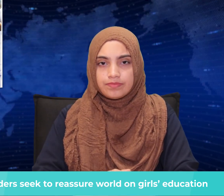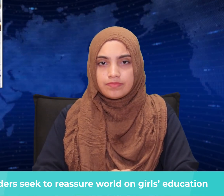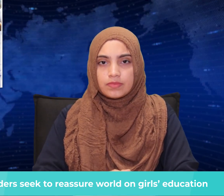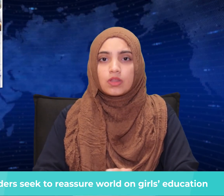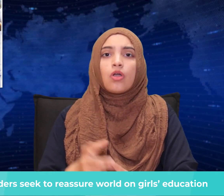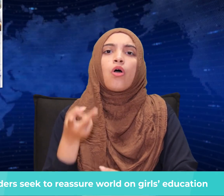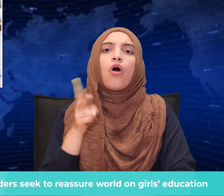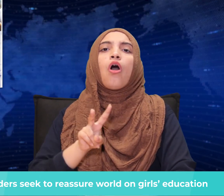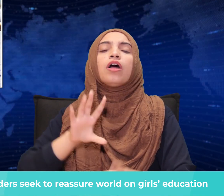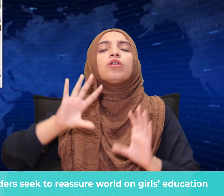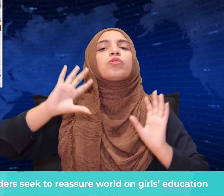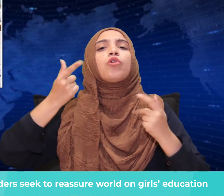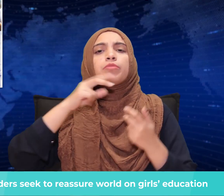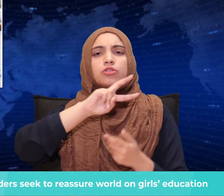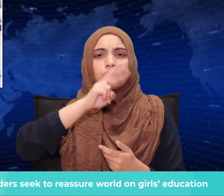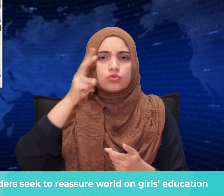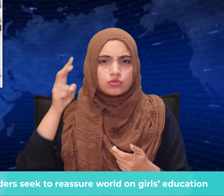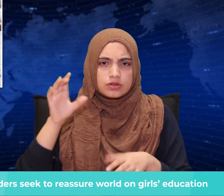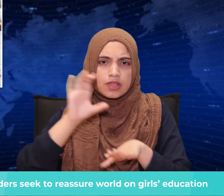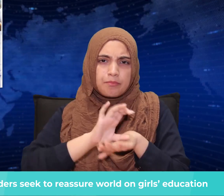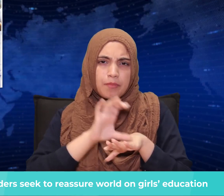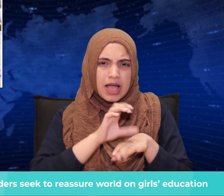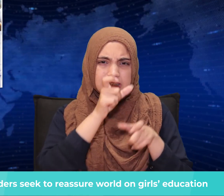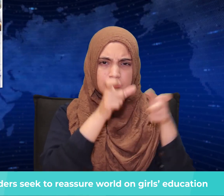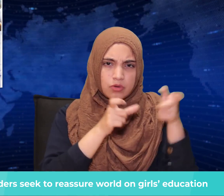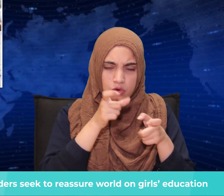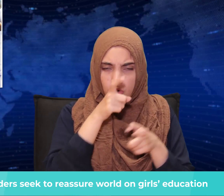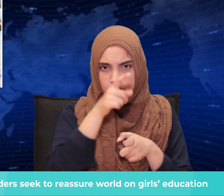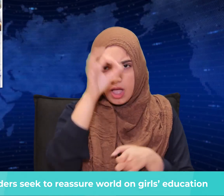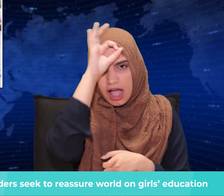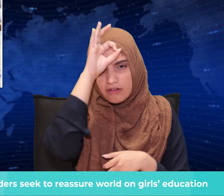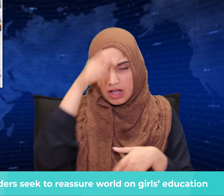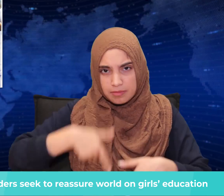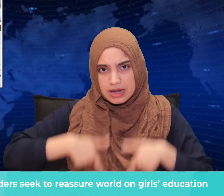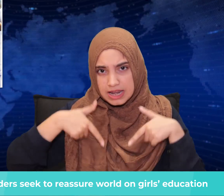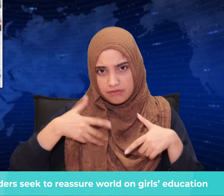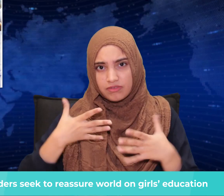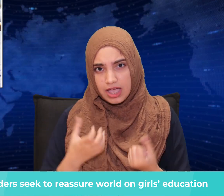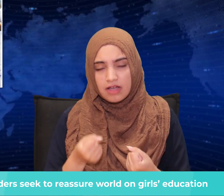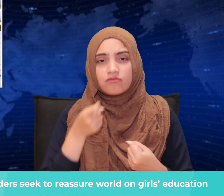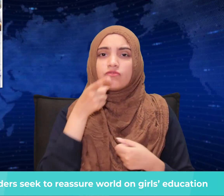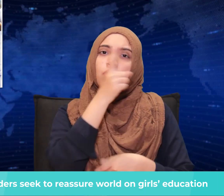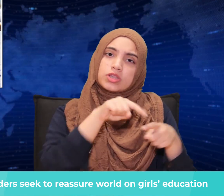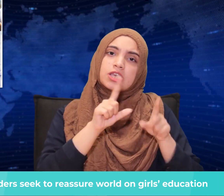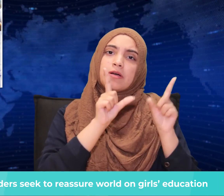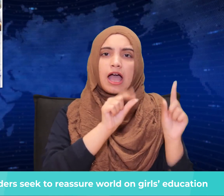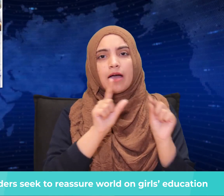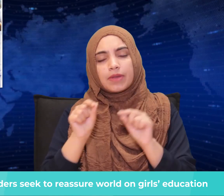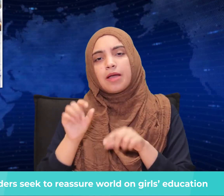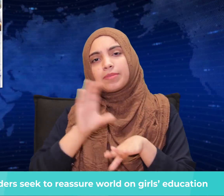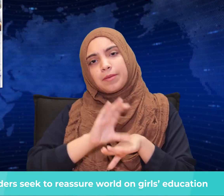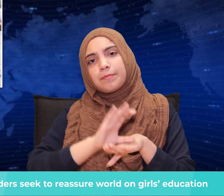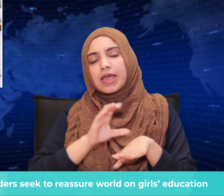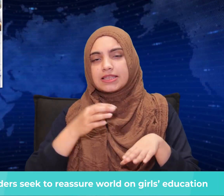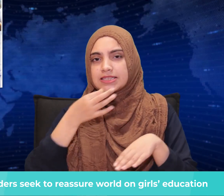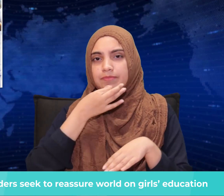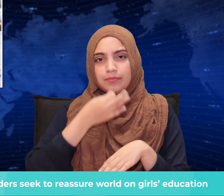On minority rights, Maulvi Sadakat said they enjoyed complete freedom in the Islamic Emirate of Afghanistan.